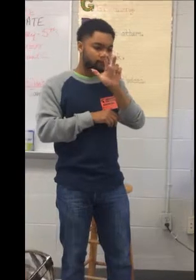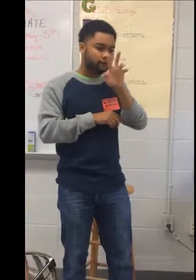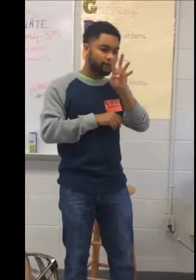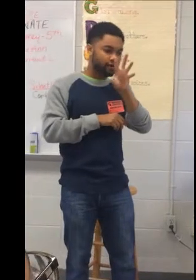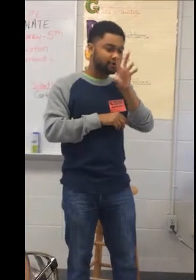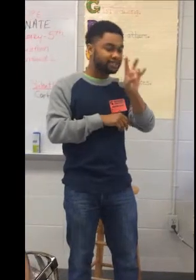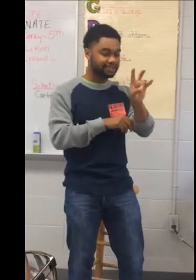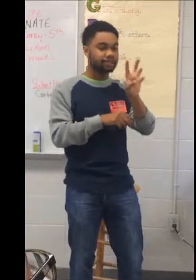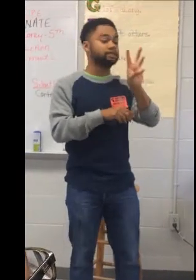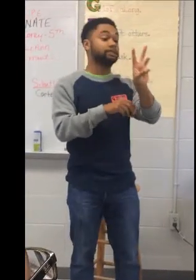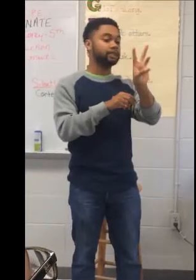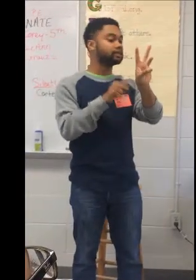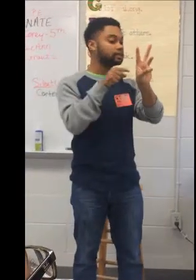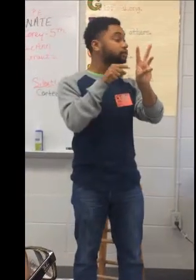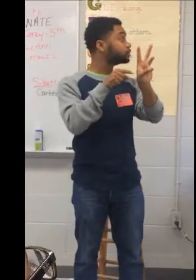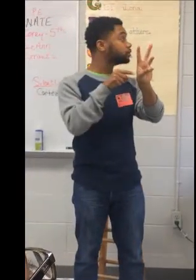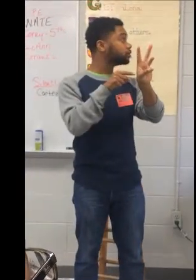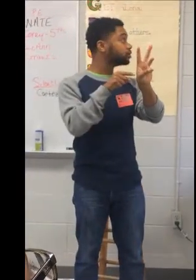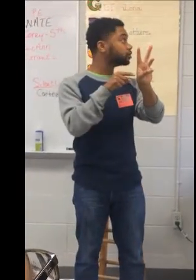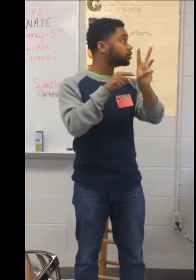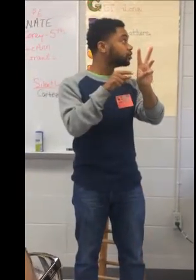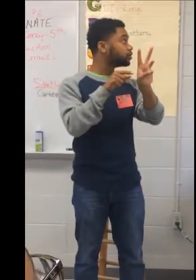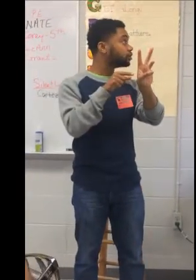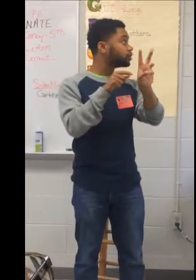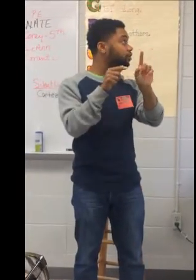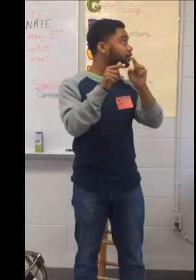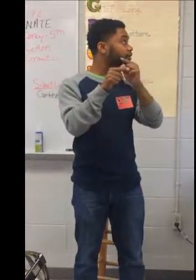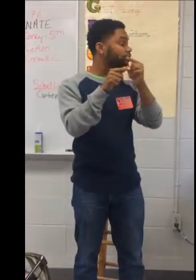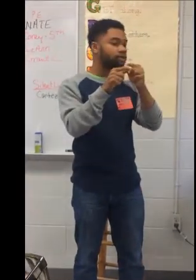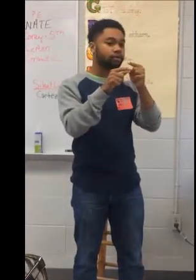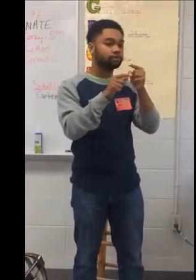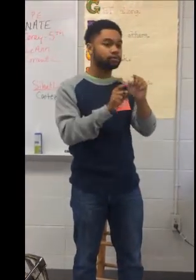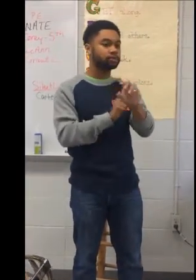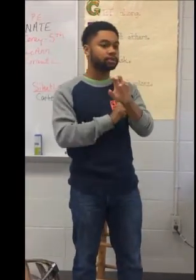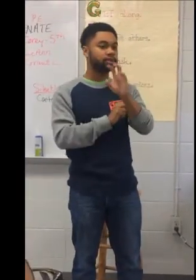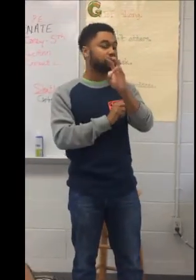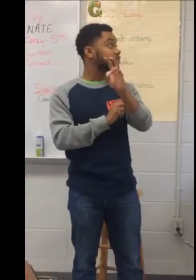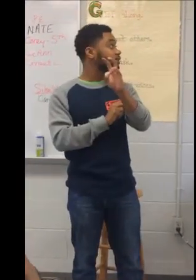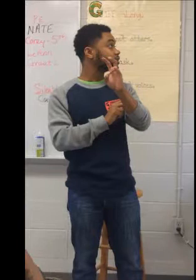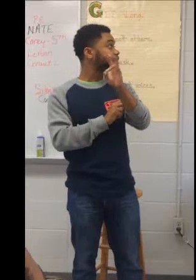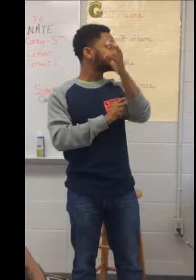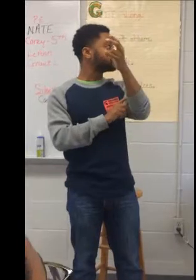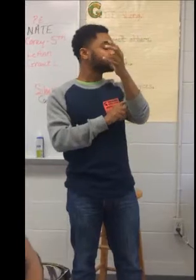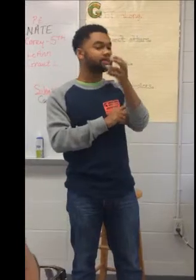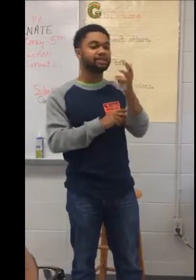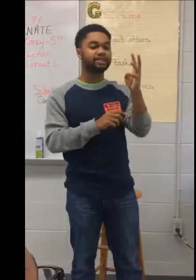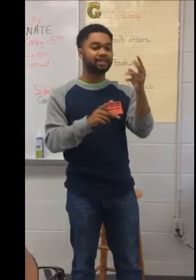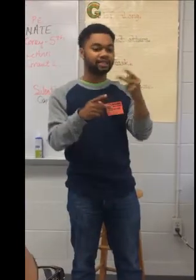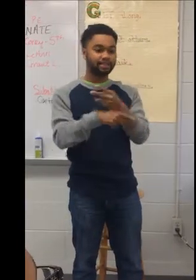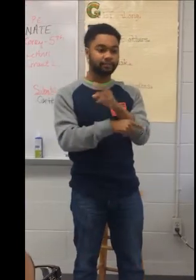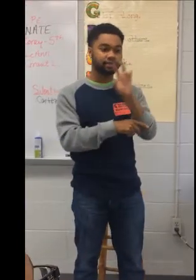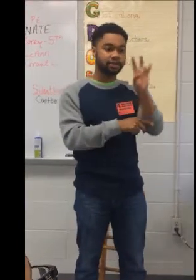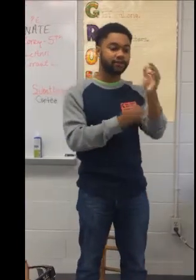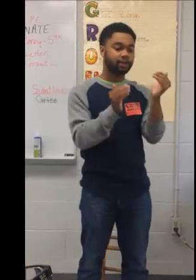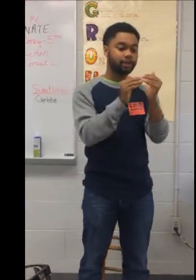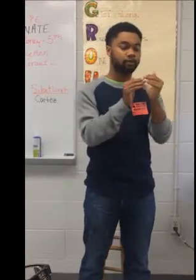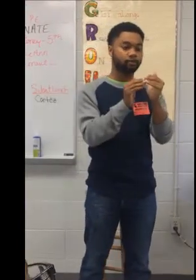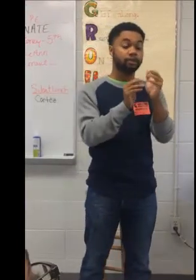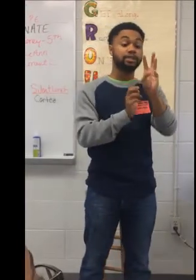layers. 1, 2, 3, 4, 5, 6, 7. What's 6 times 7? 42. 42. Up